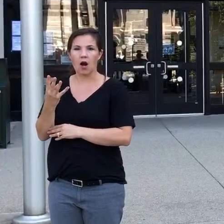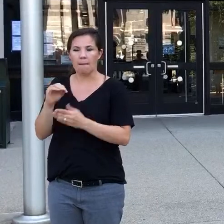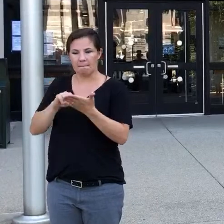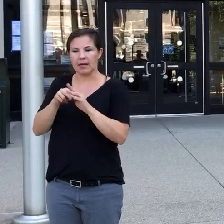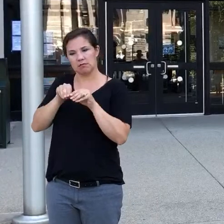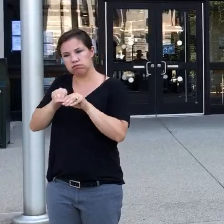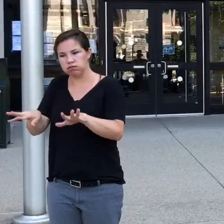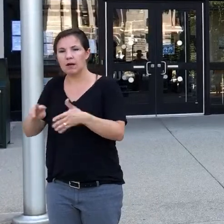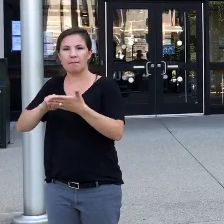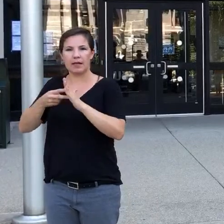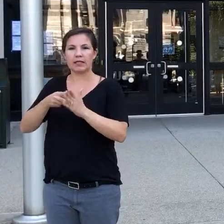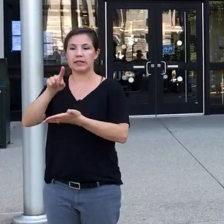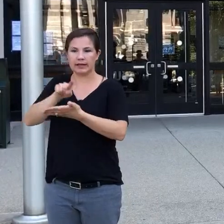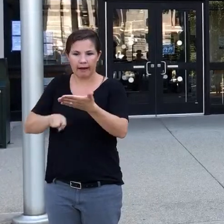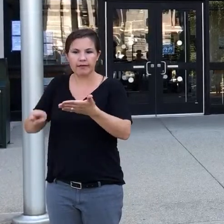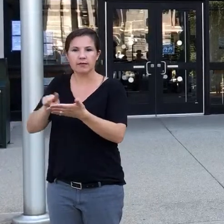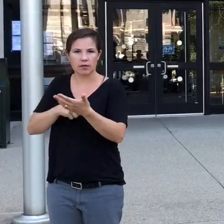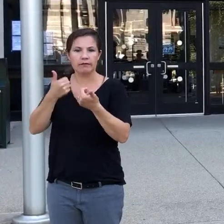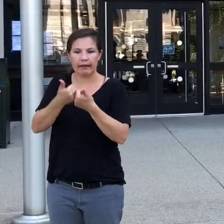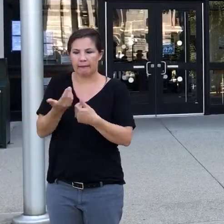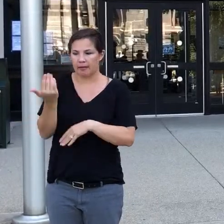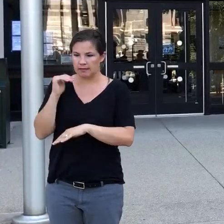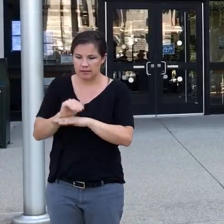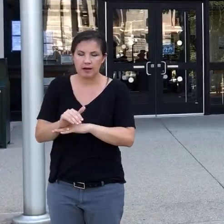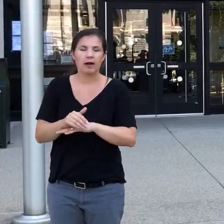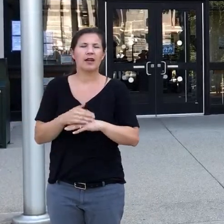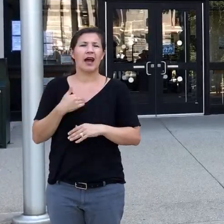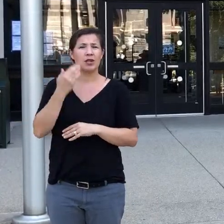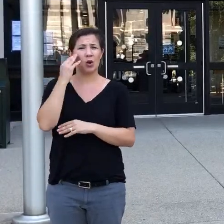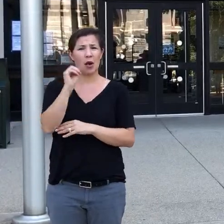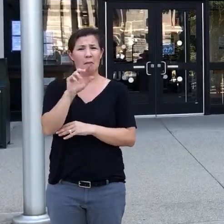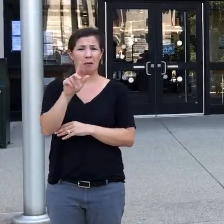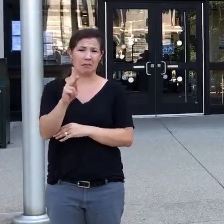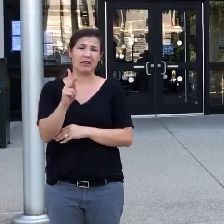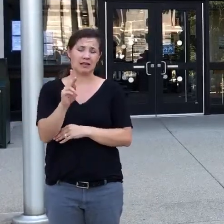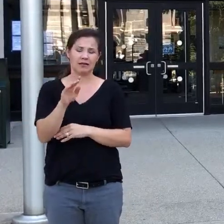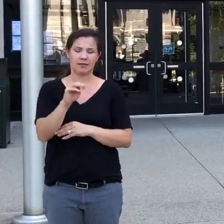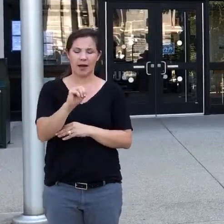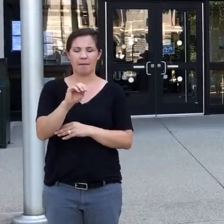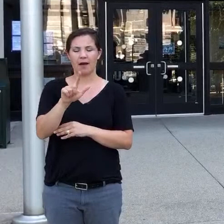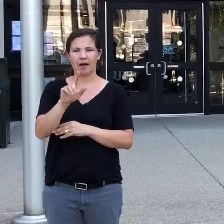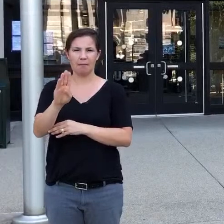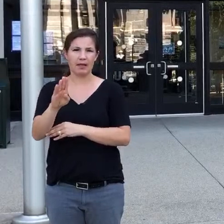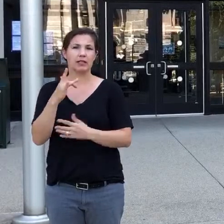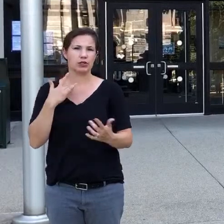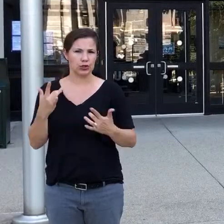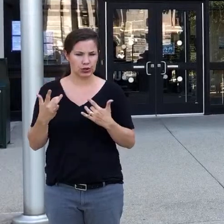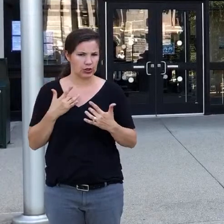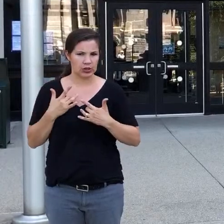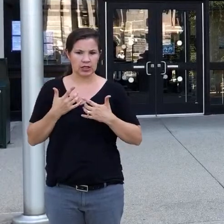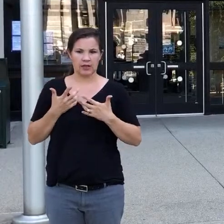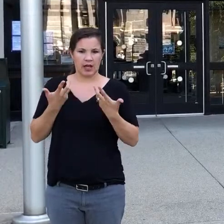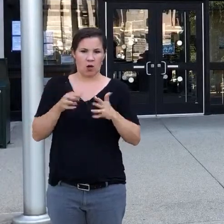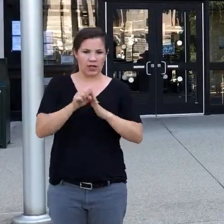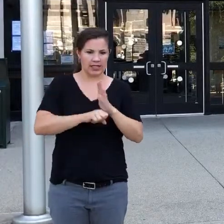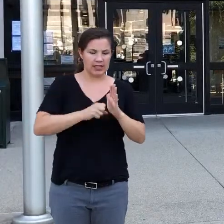come. They had their game canceled last night. I know Major League Baseball is very concerned. They do not want to lose their season.